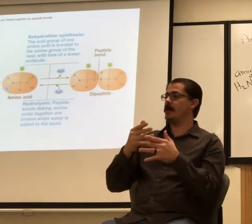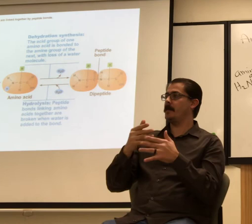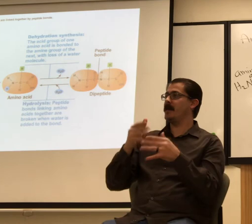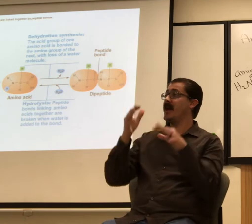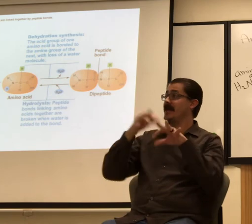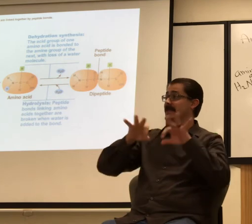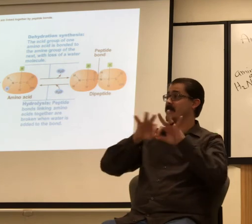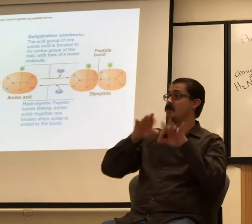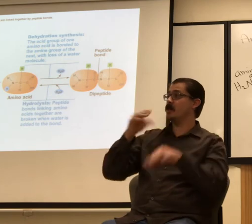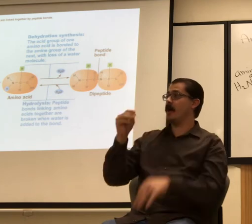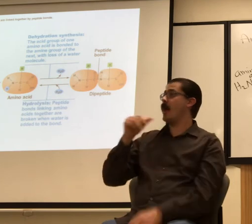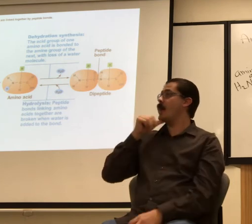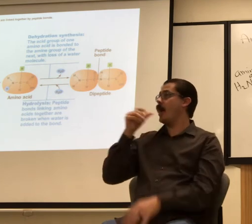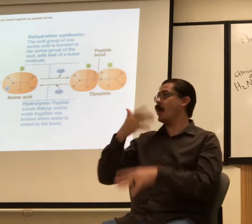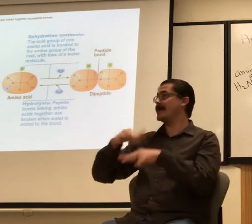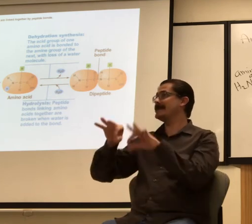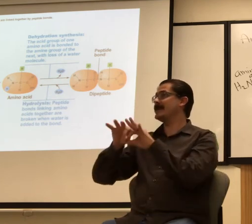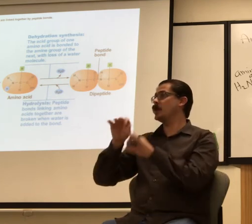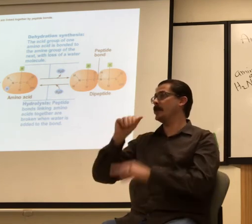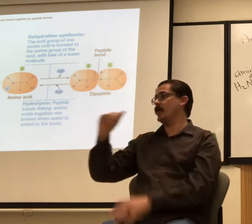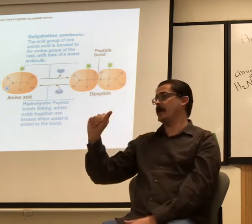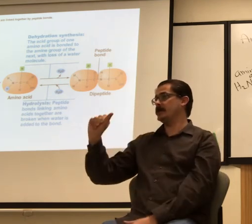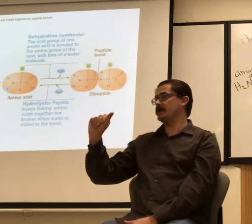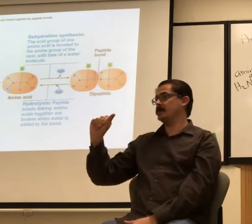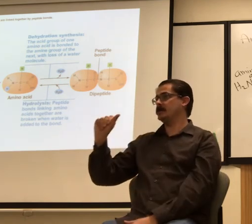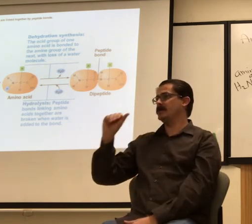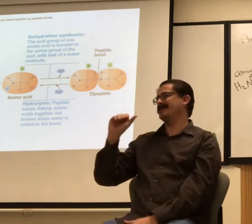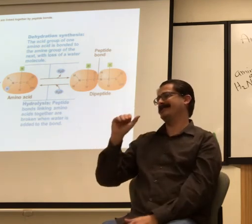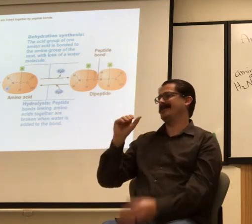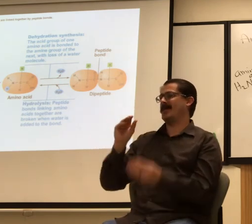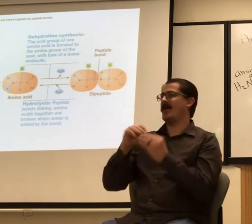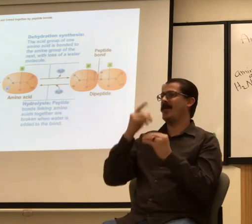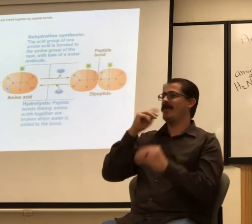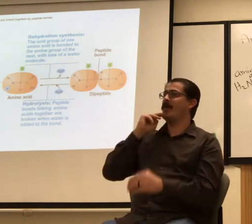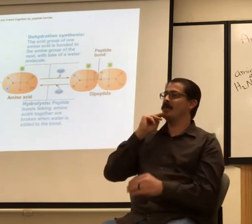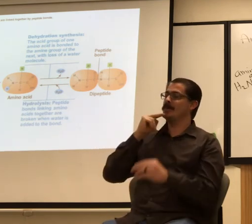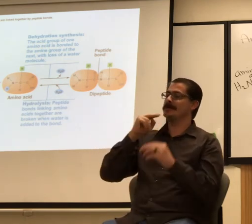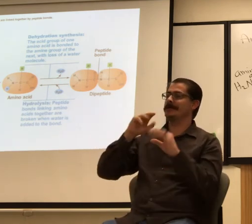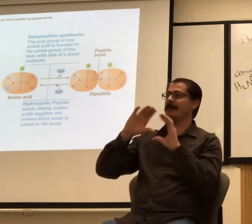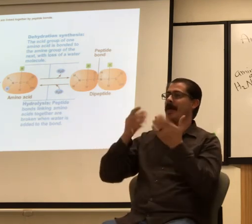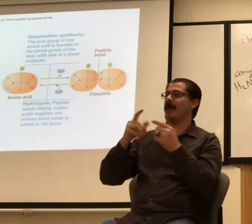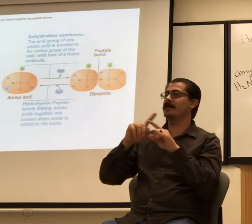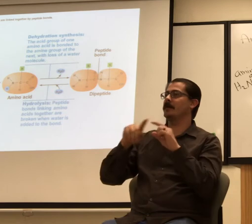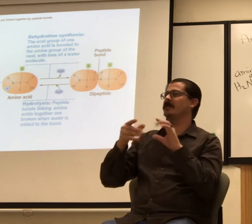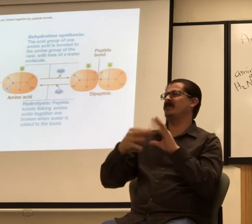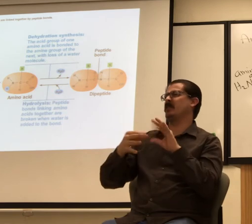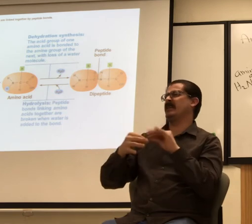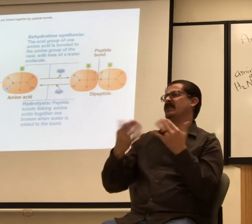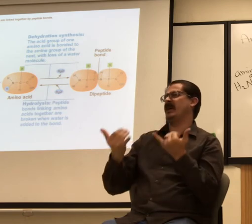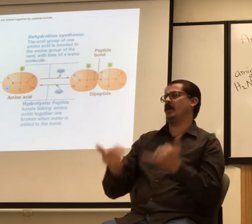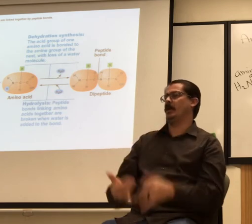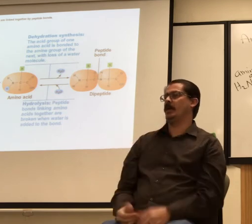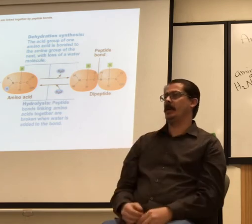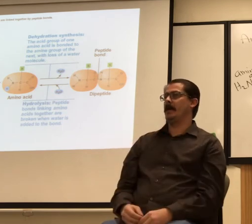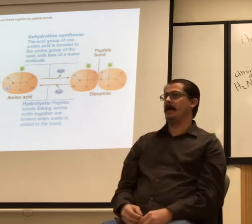essential and non-essential amino acids. This is more for a nutrition class, I'll just mention it here.